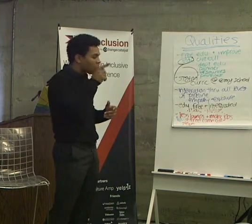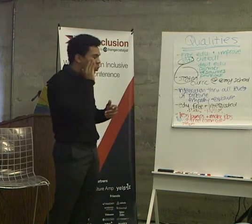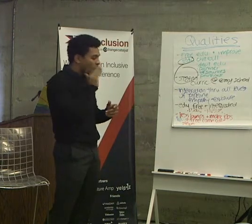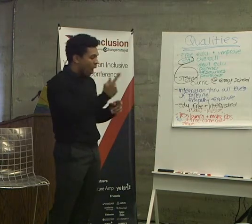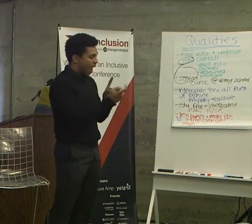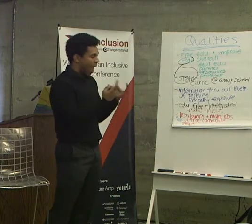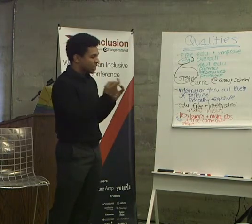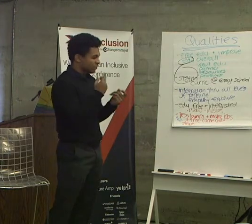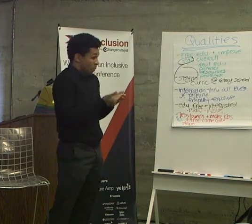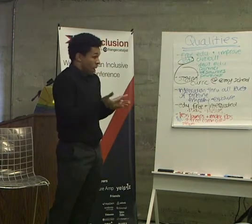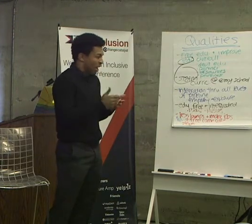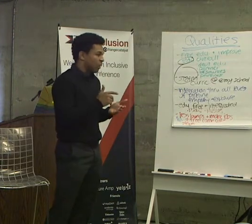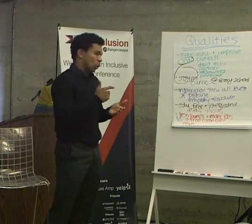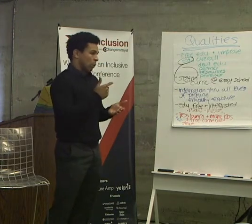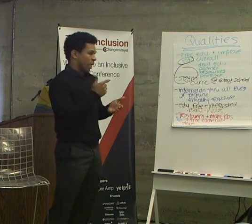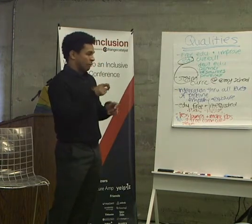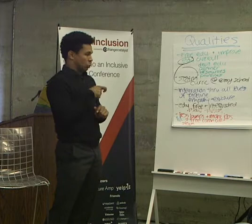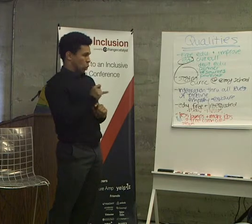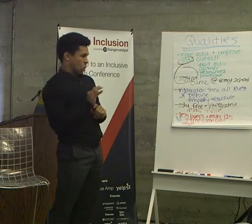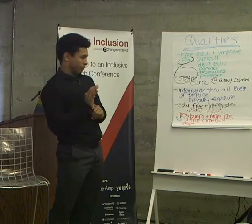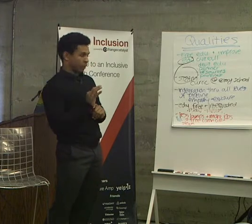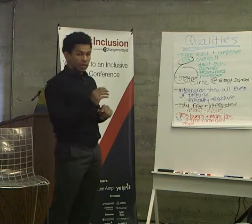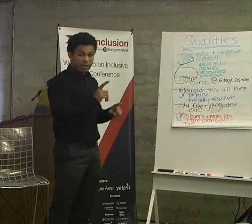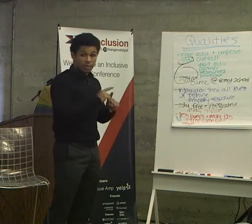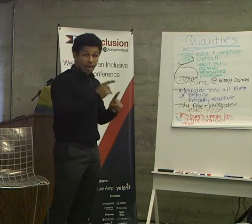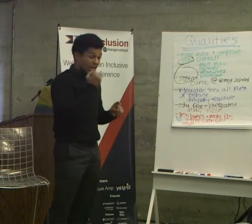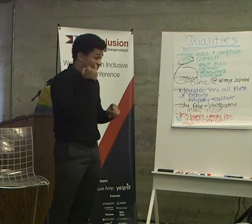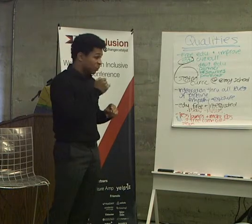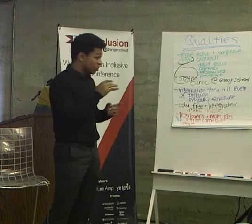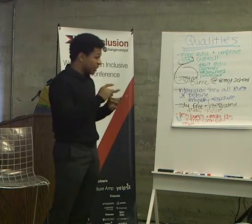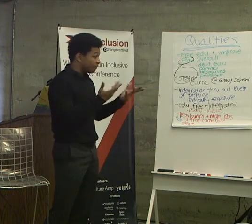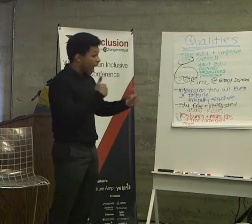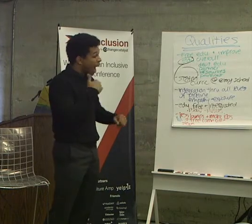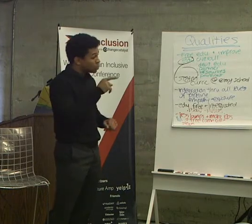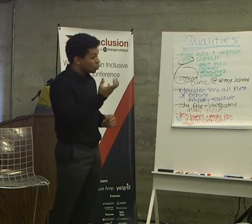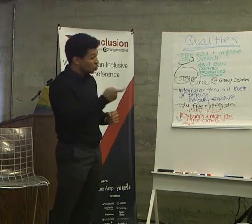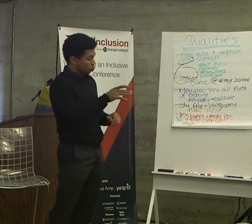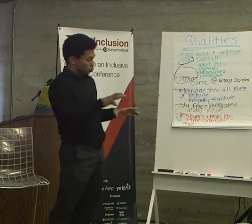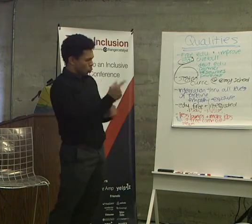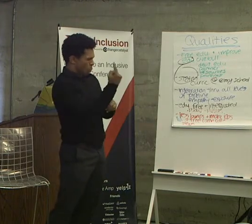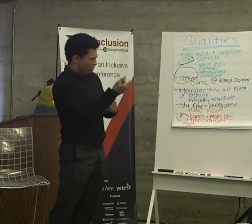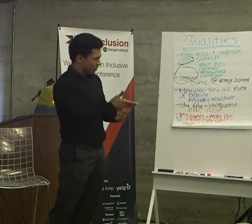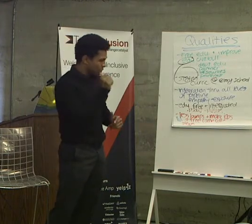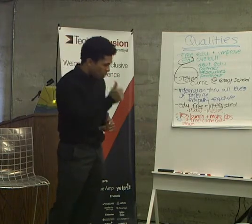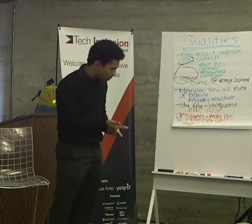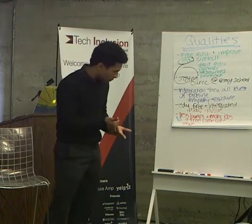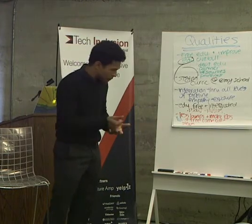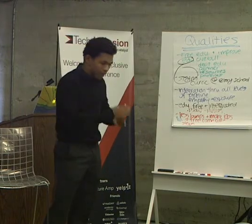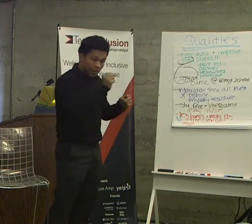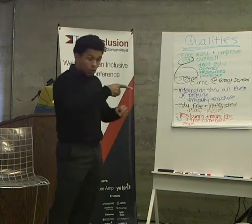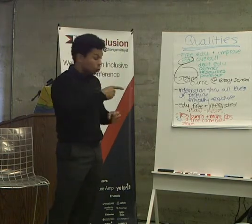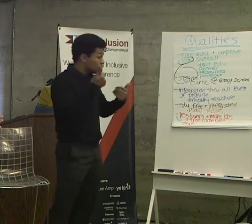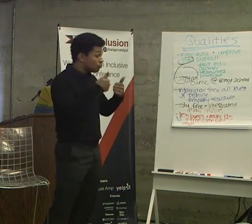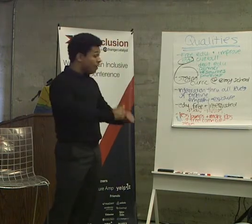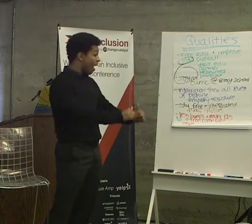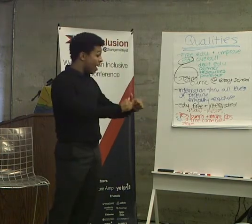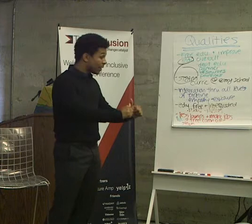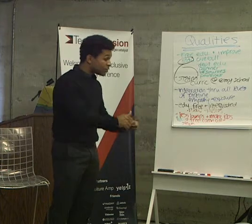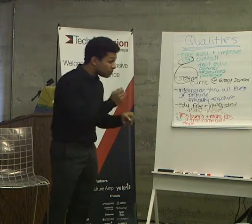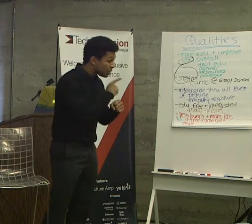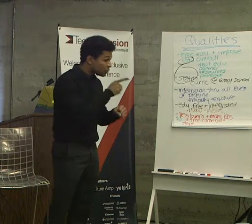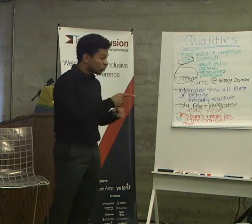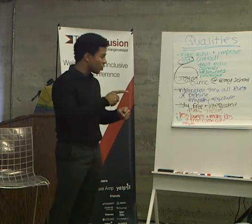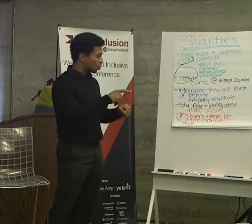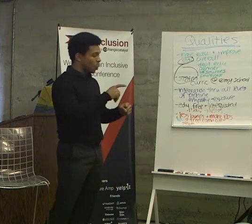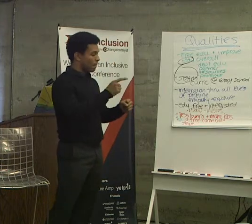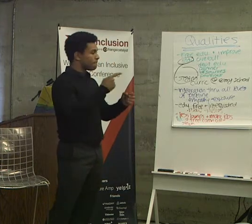stuff, we kind of shut off. But say, I just want you to do one thing tomorrow. Can you try to make sure that you publicly commend your